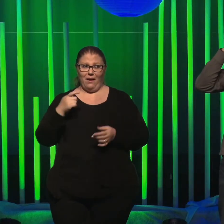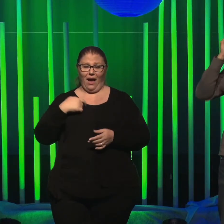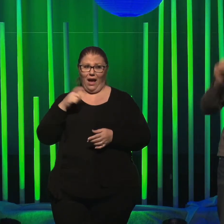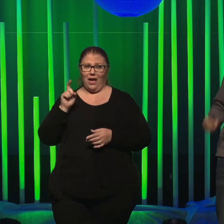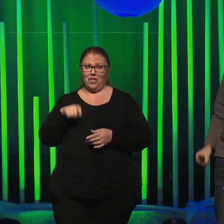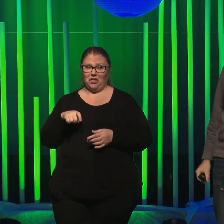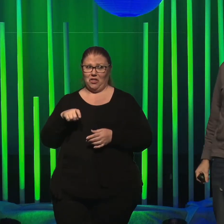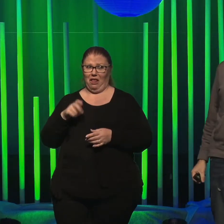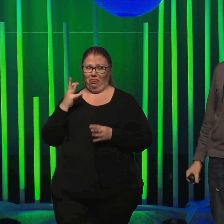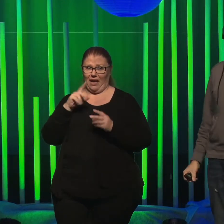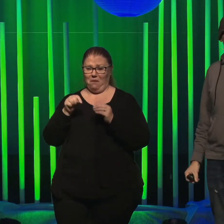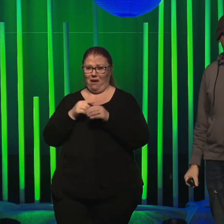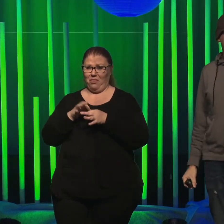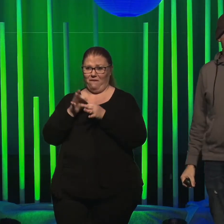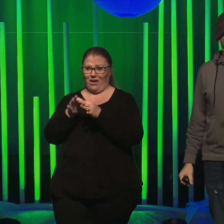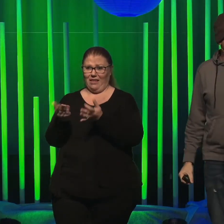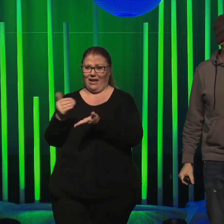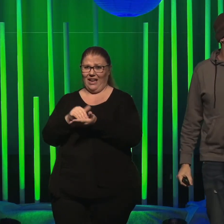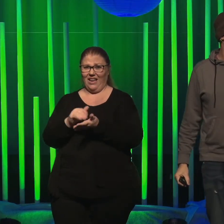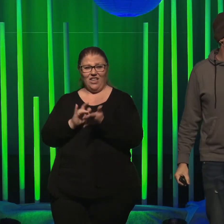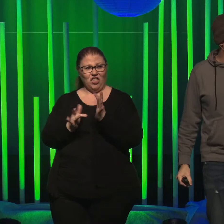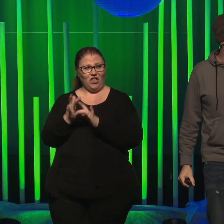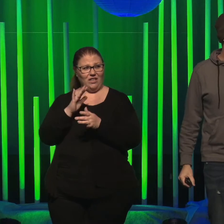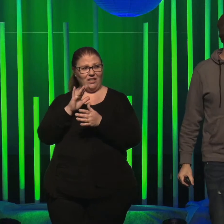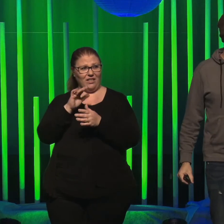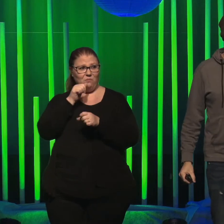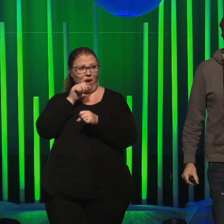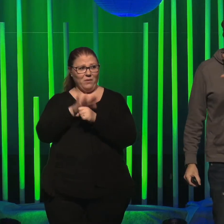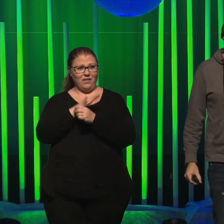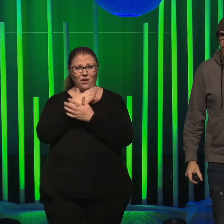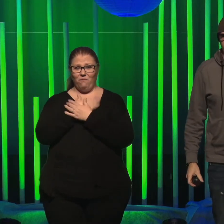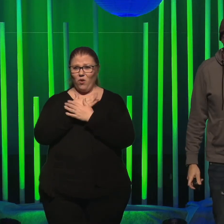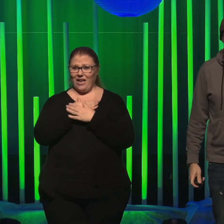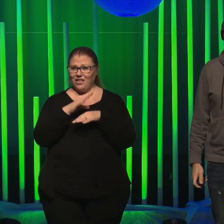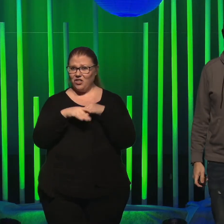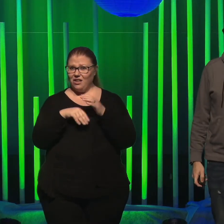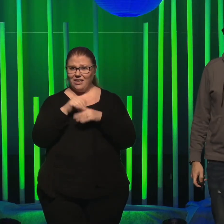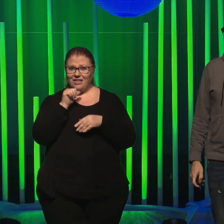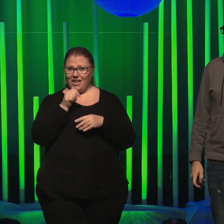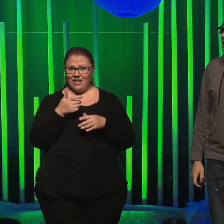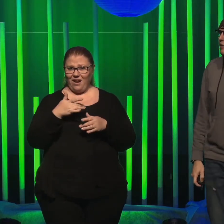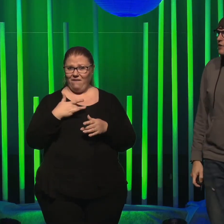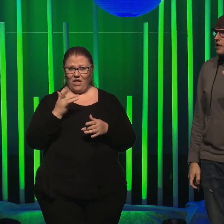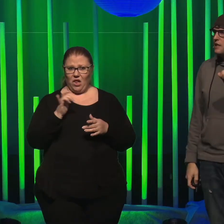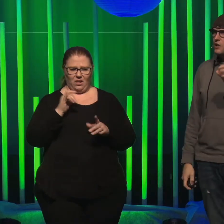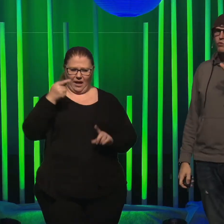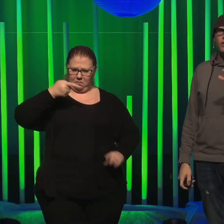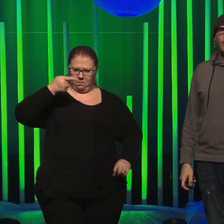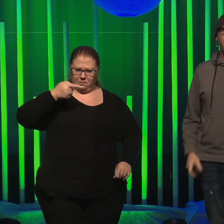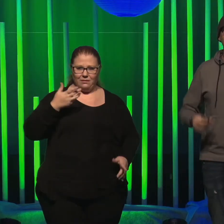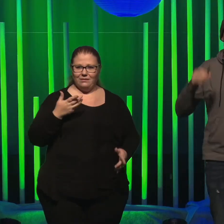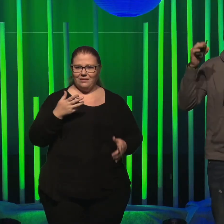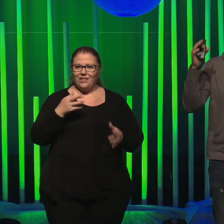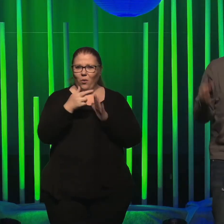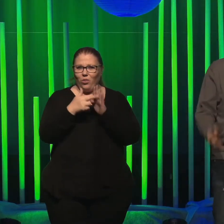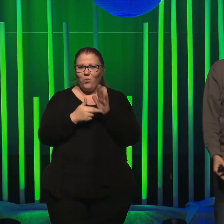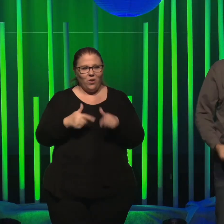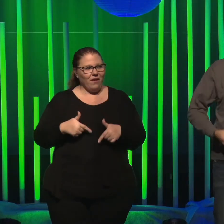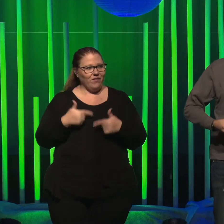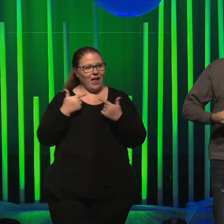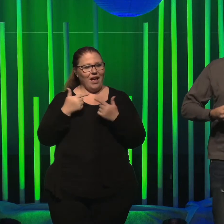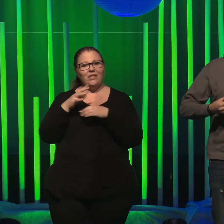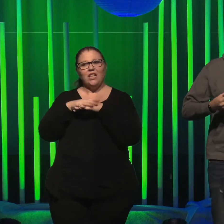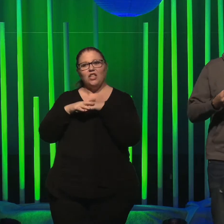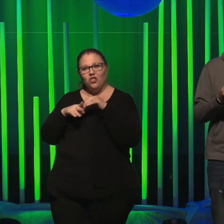faith thing because what Jesus promises of rest and gentleness doesn't feel that way. So I love this idea that a rule of life is just a